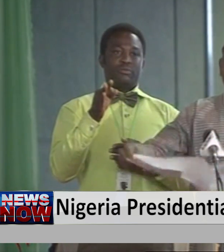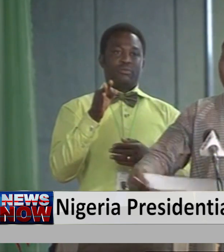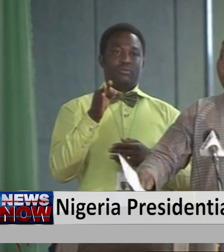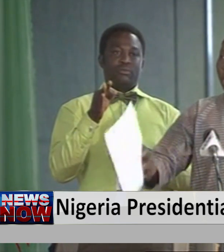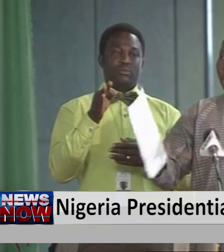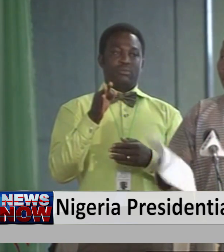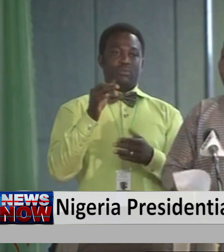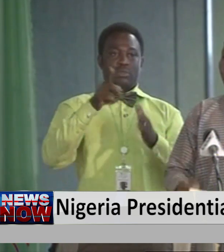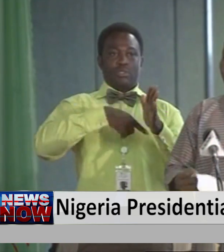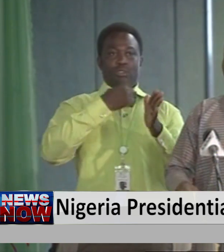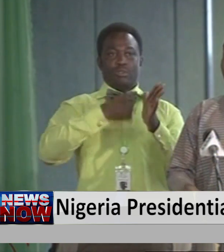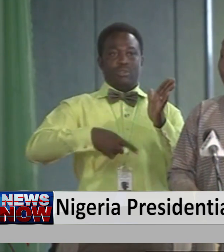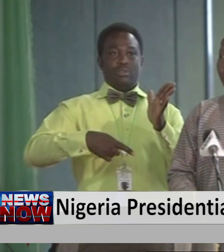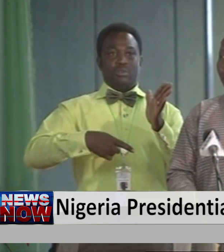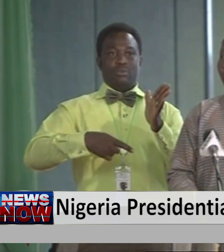cancellation